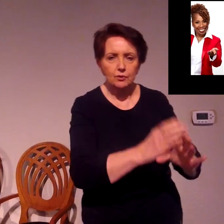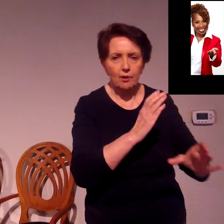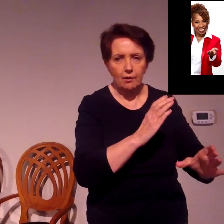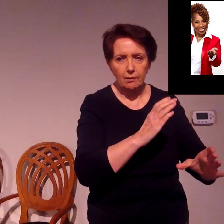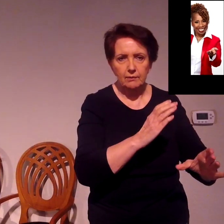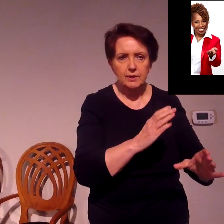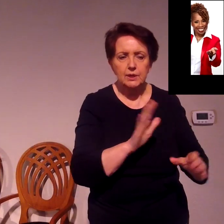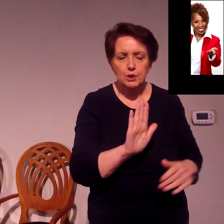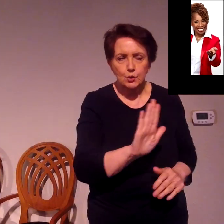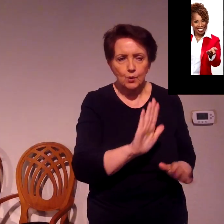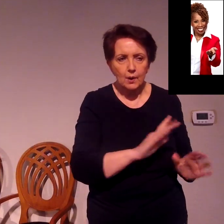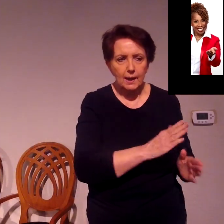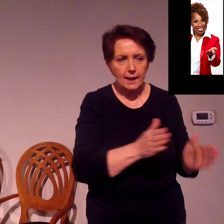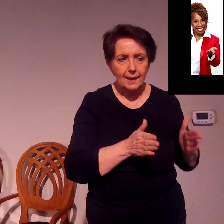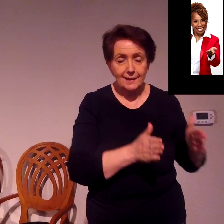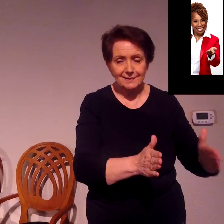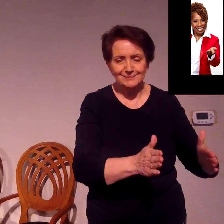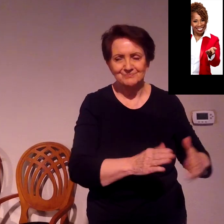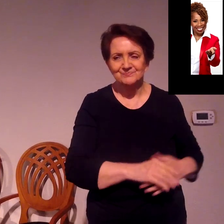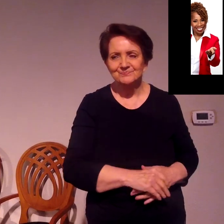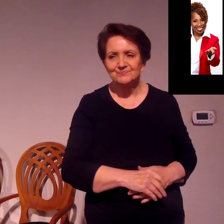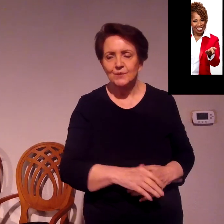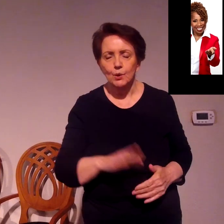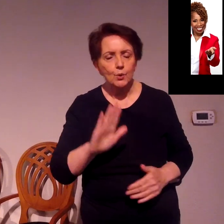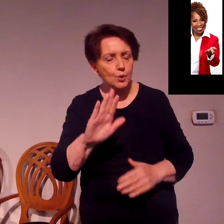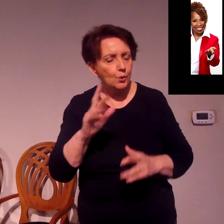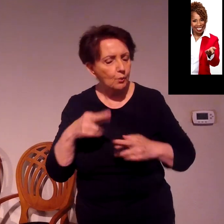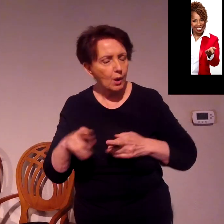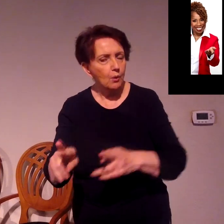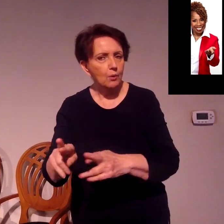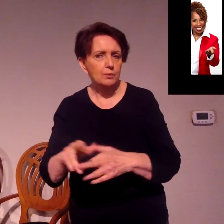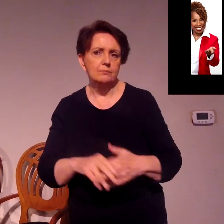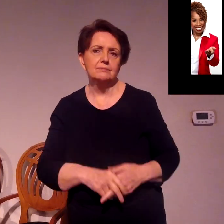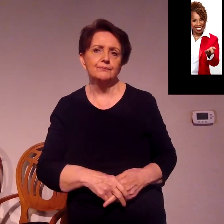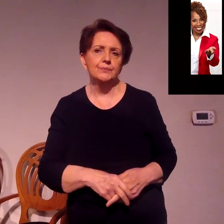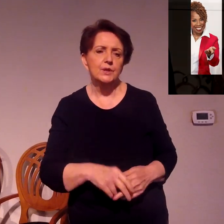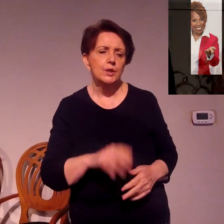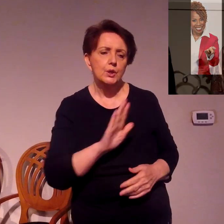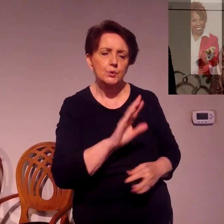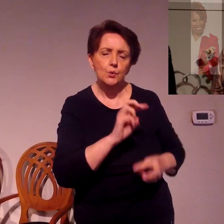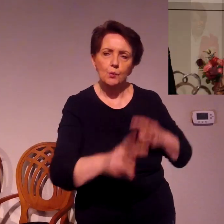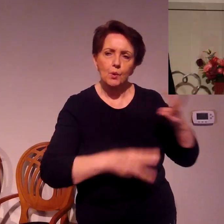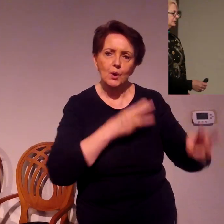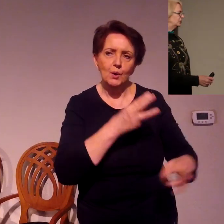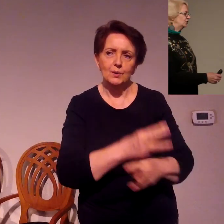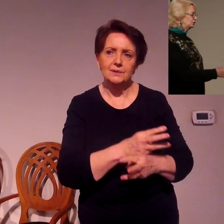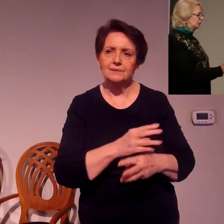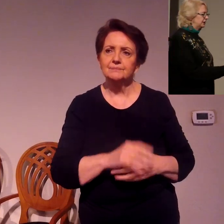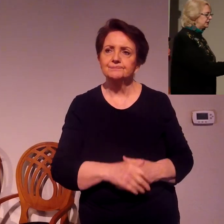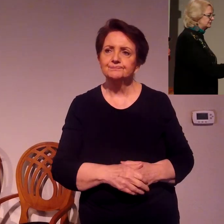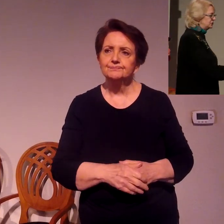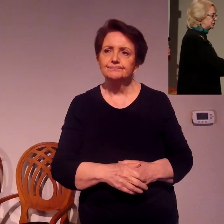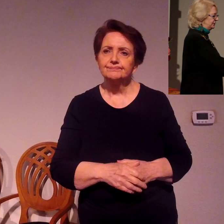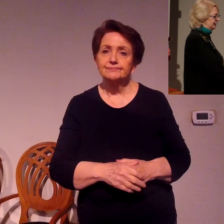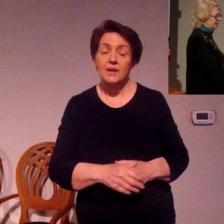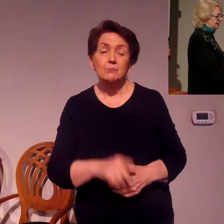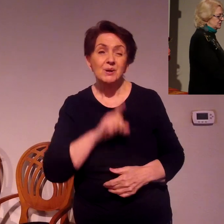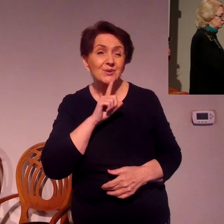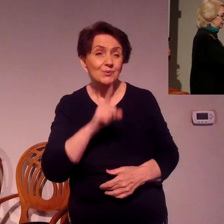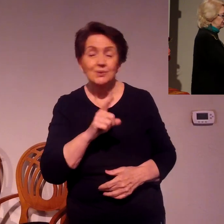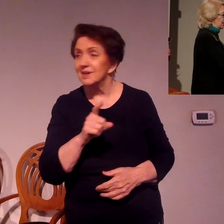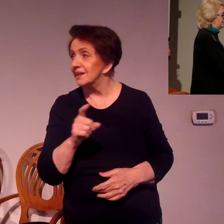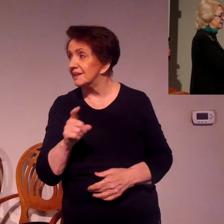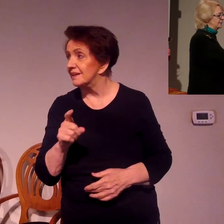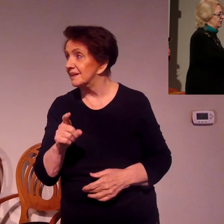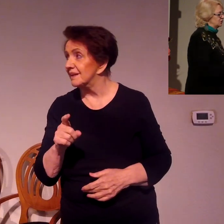in your lane, on your road, in your world. Yeah, but you know, you really need to be doing it like